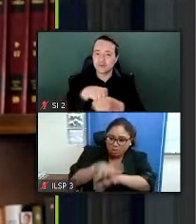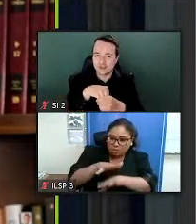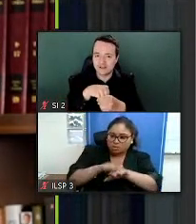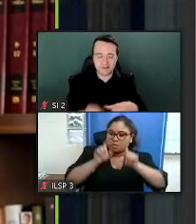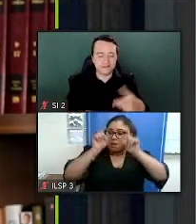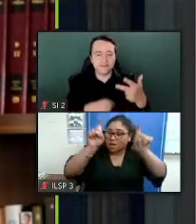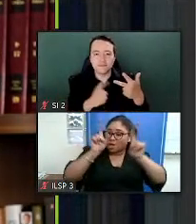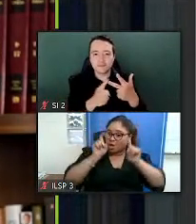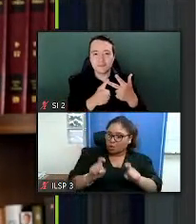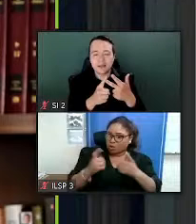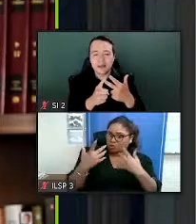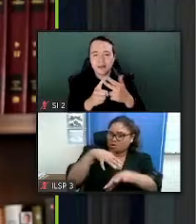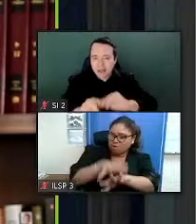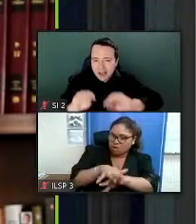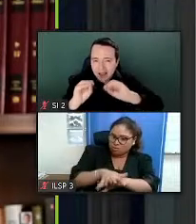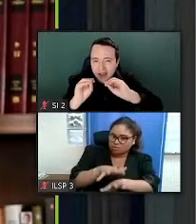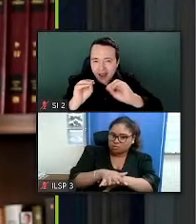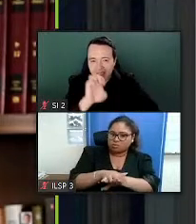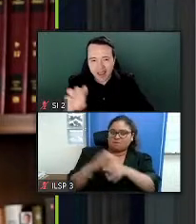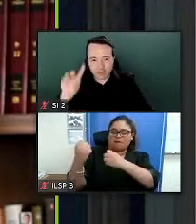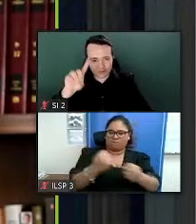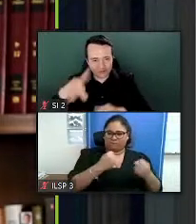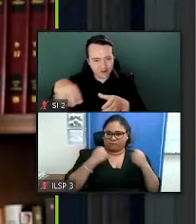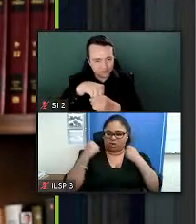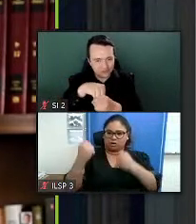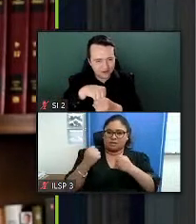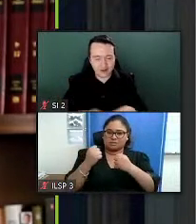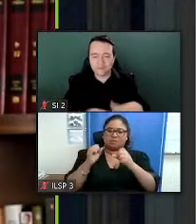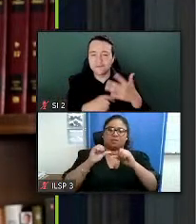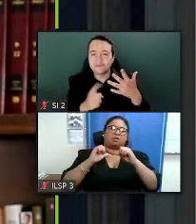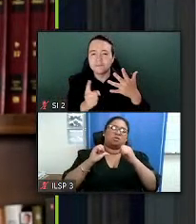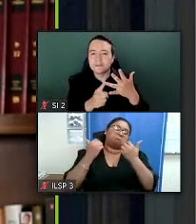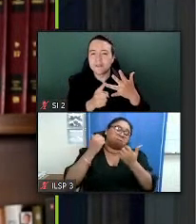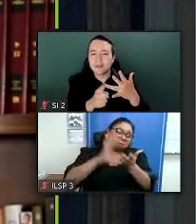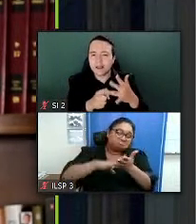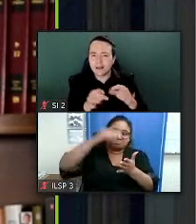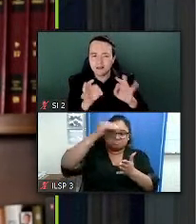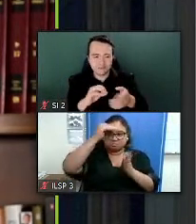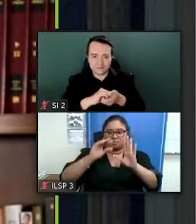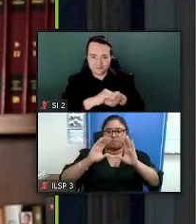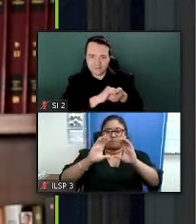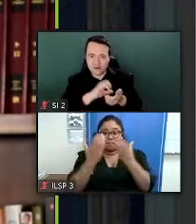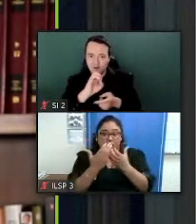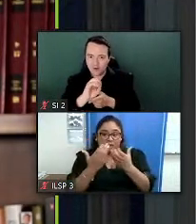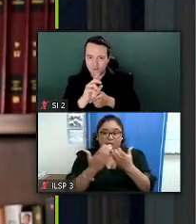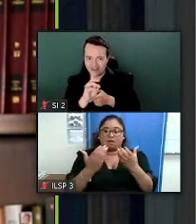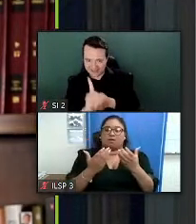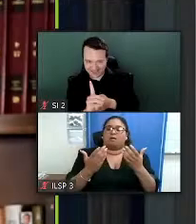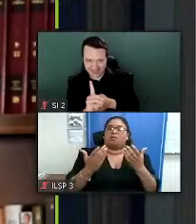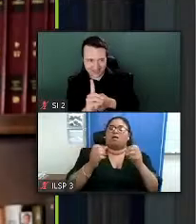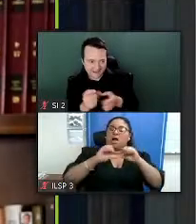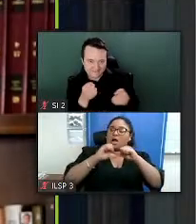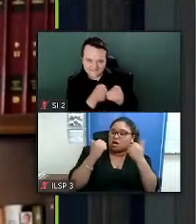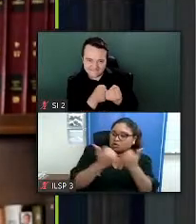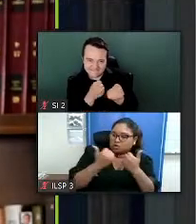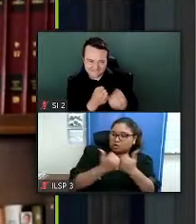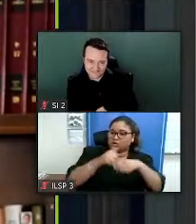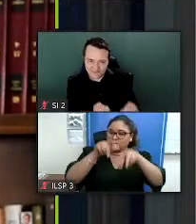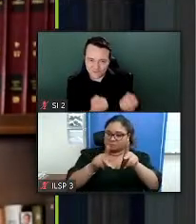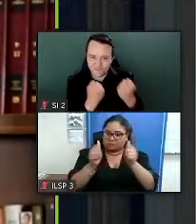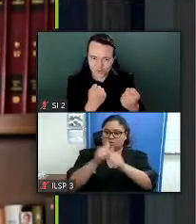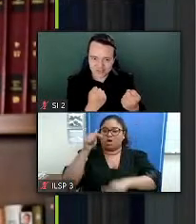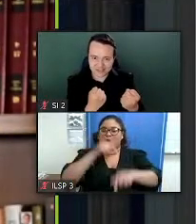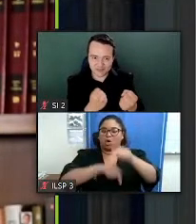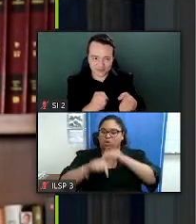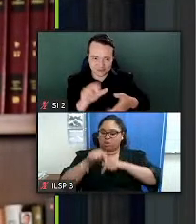health inclusive education strengthening of the capacity of organizations of